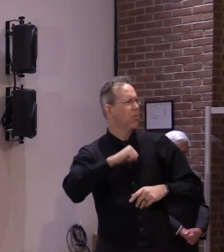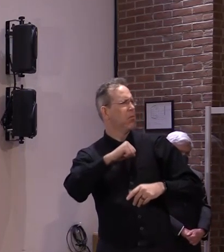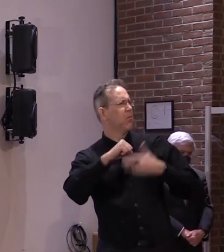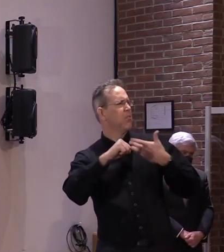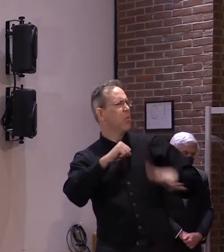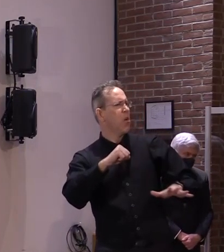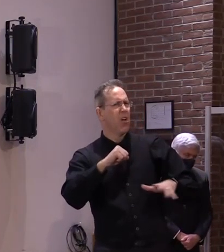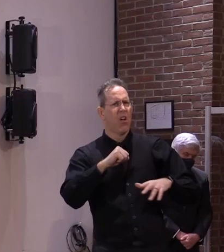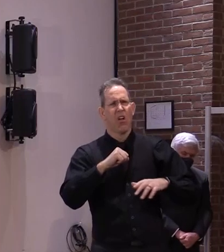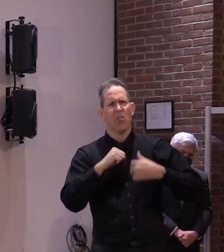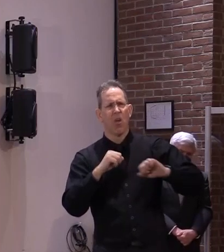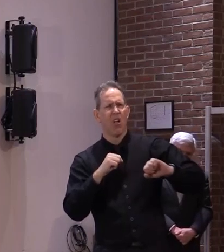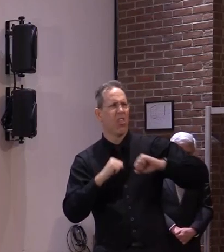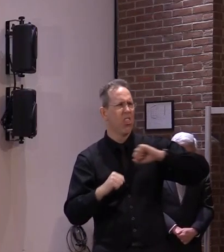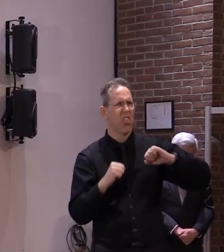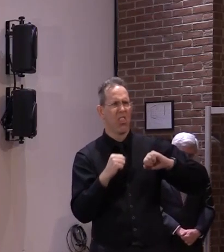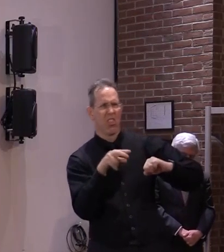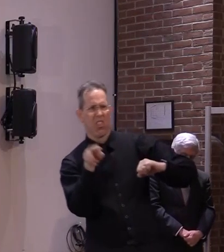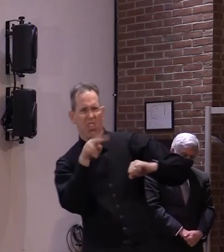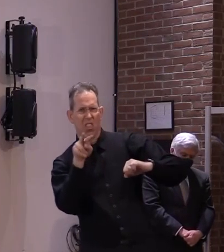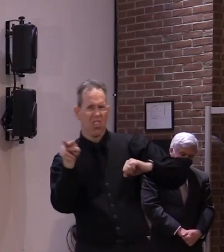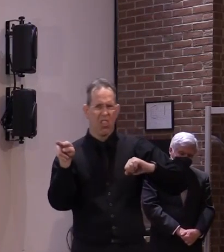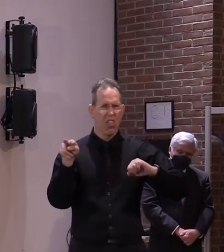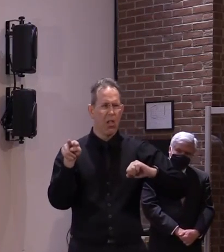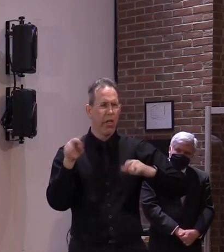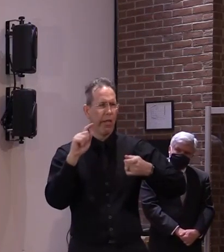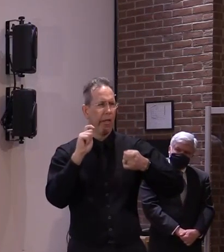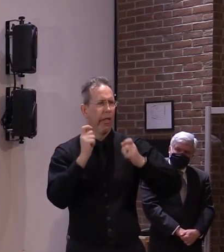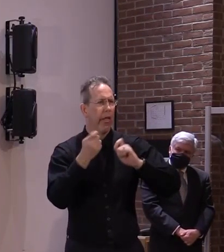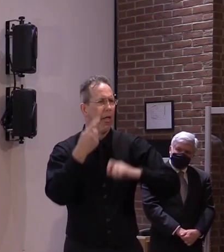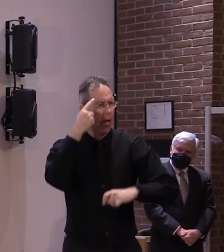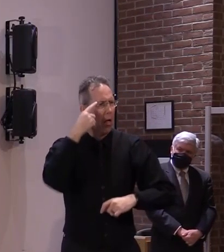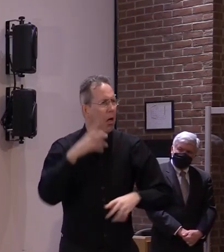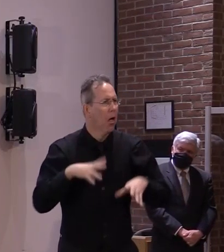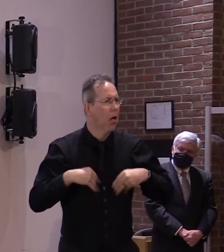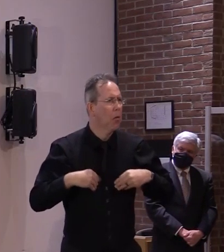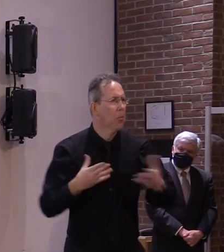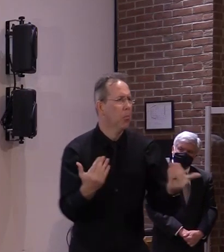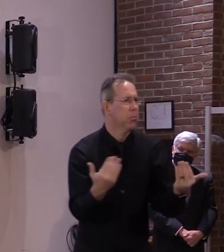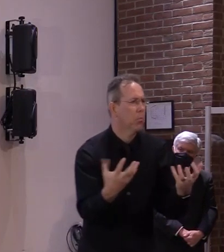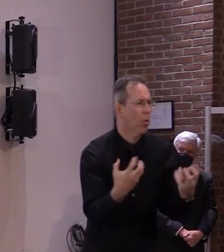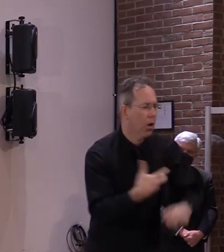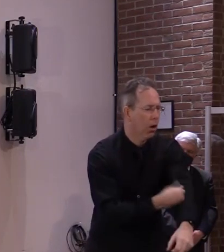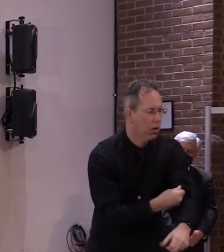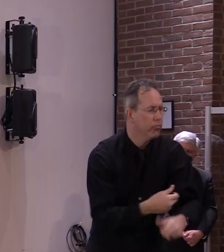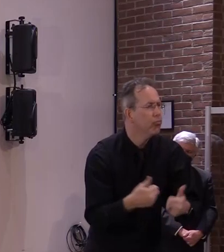process. This is encouraging. I want to piggyback on Secretary Smith's